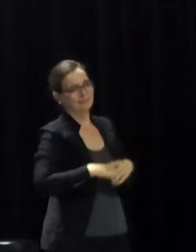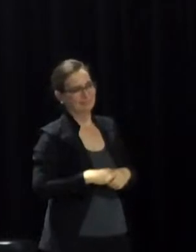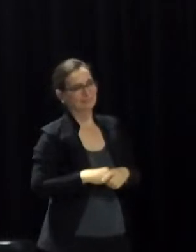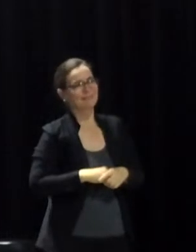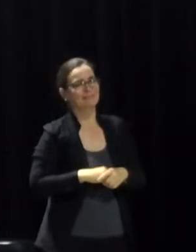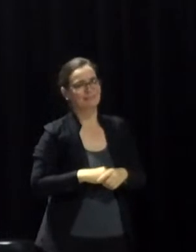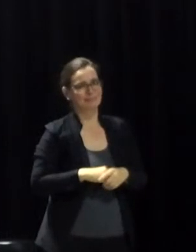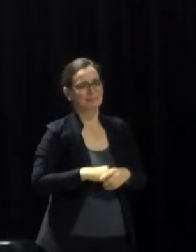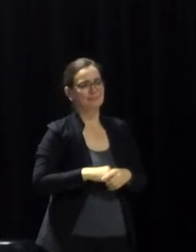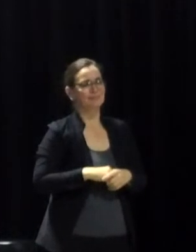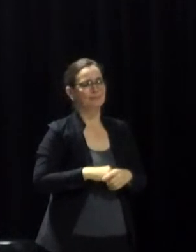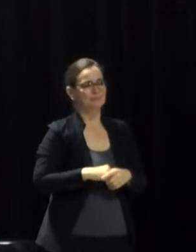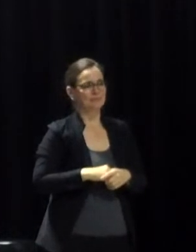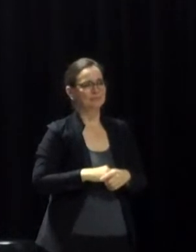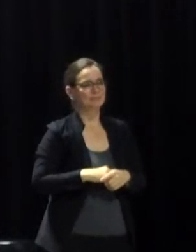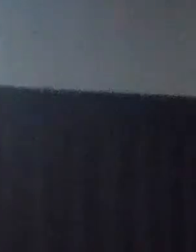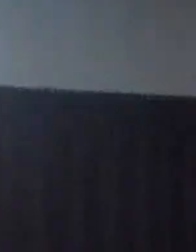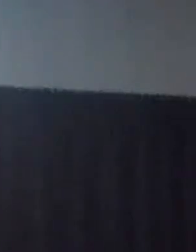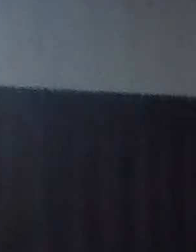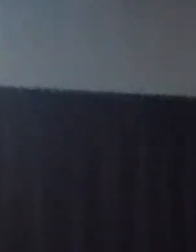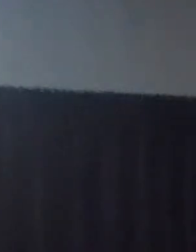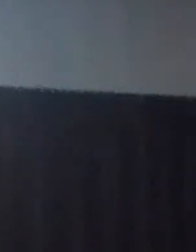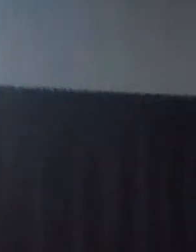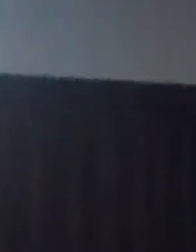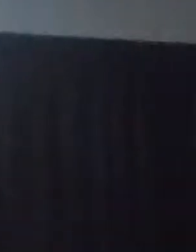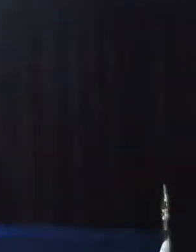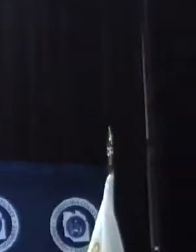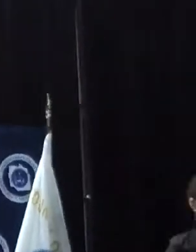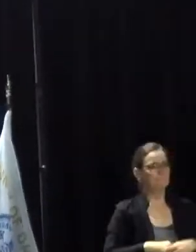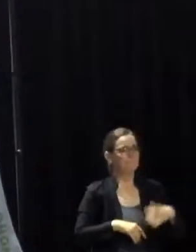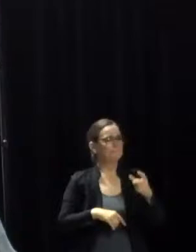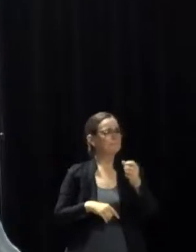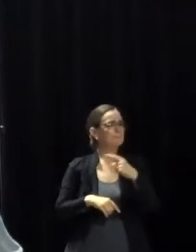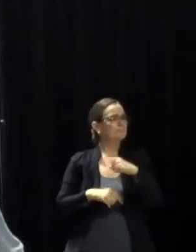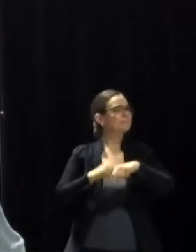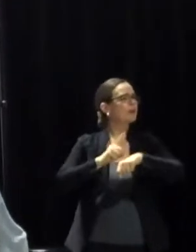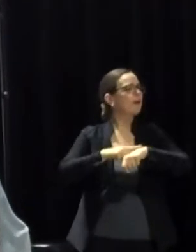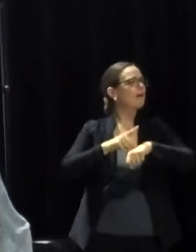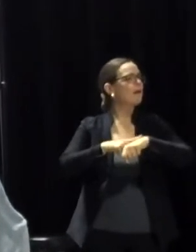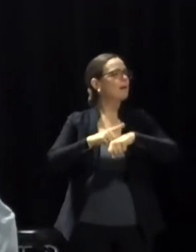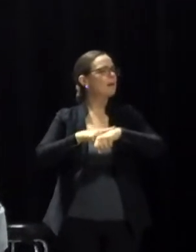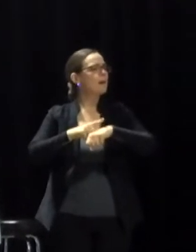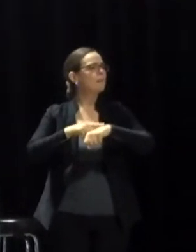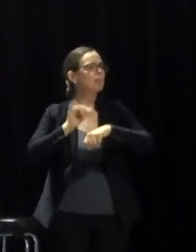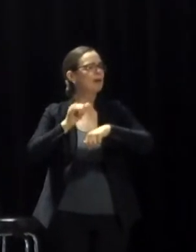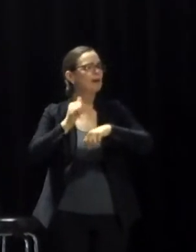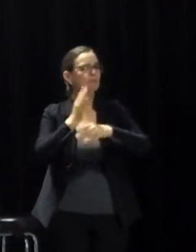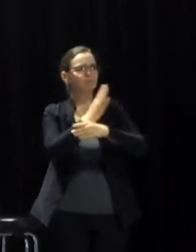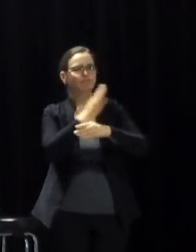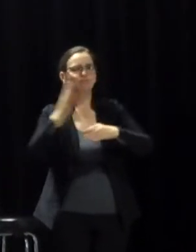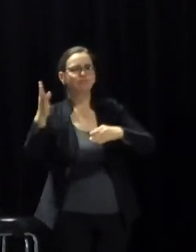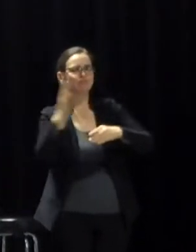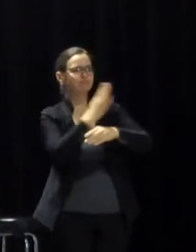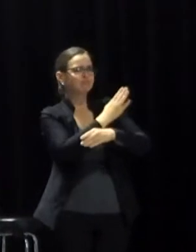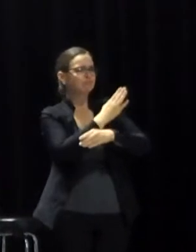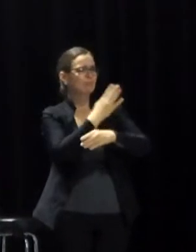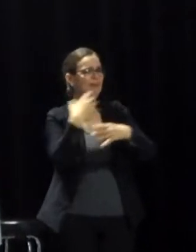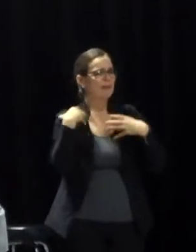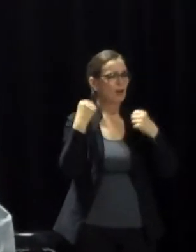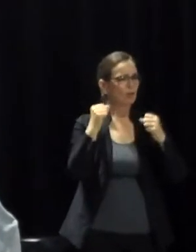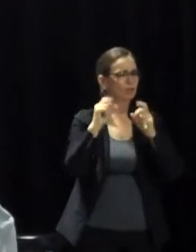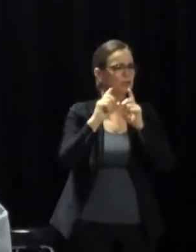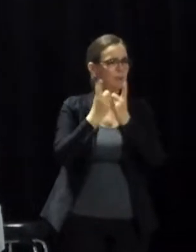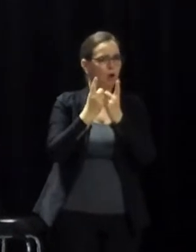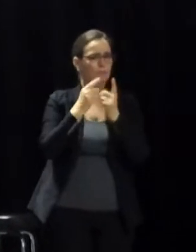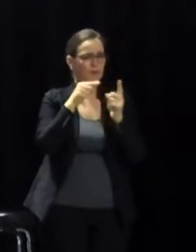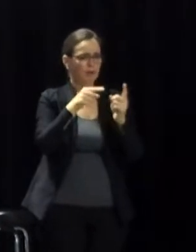of from the health department finding out to notifying the exposed person, does the time it takes to notify them, is that a